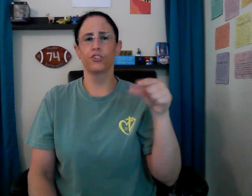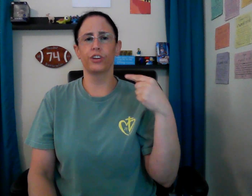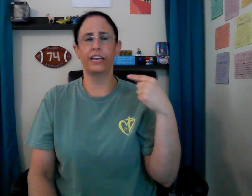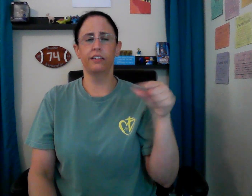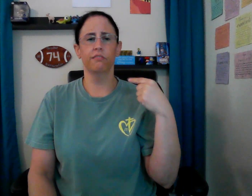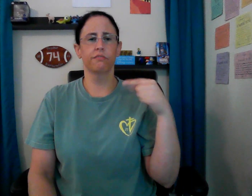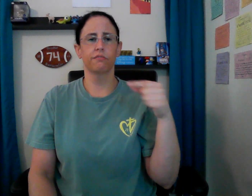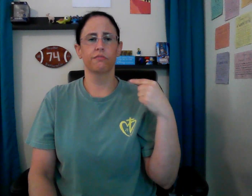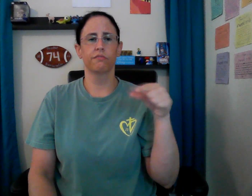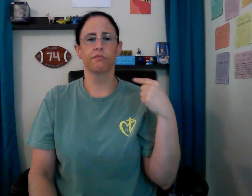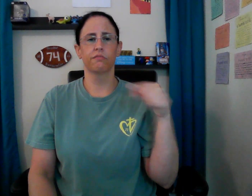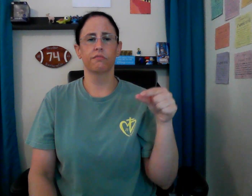green,